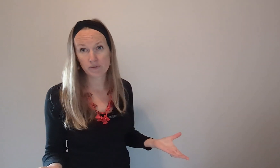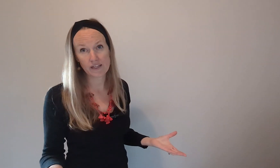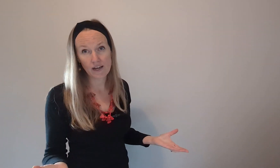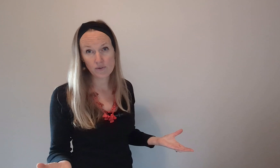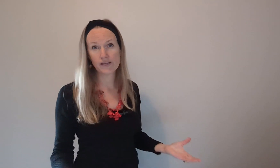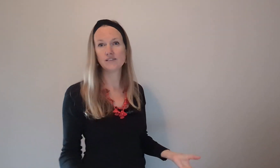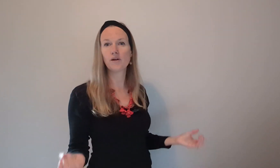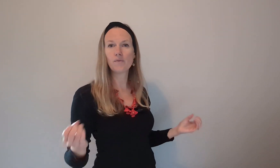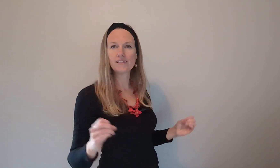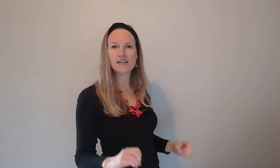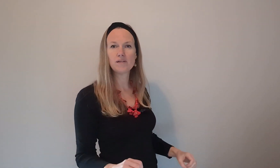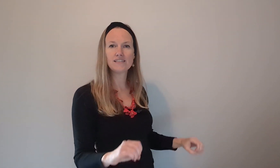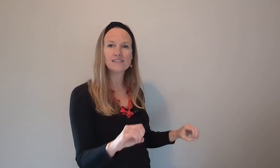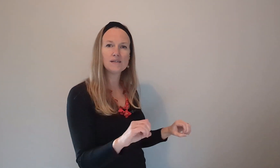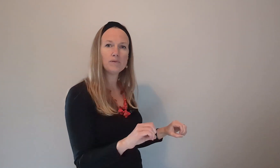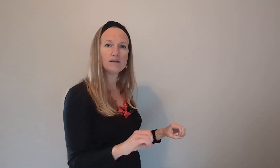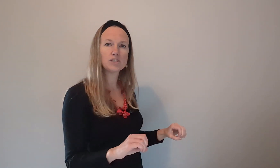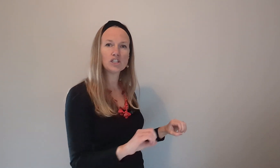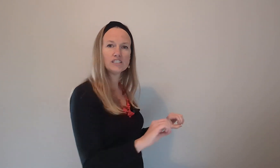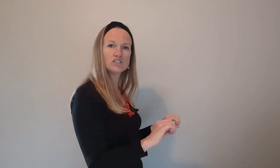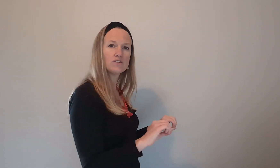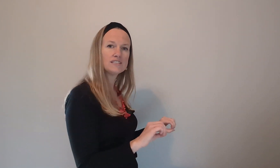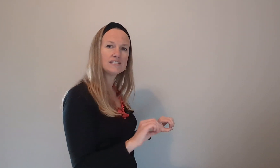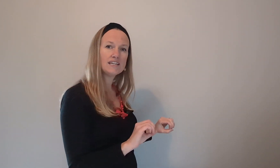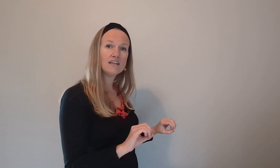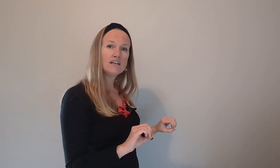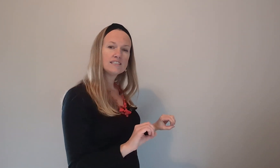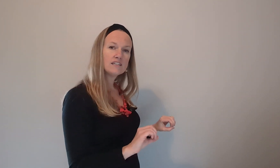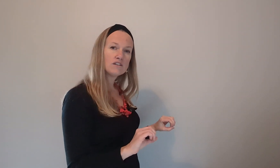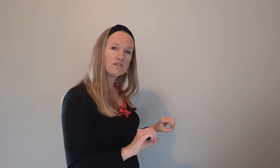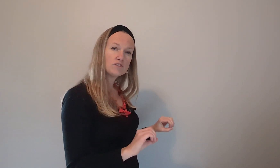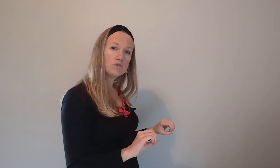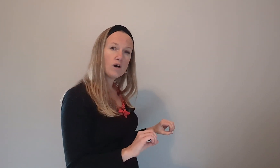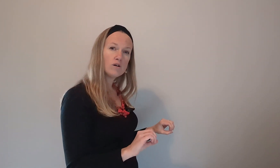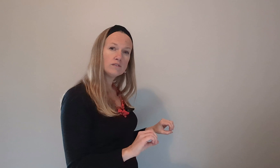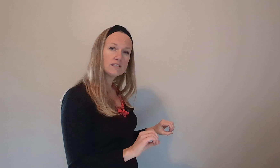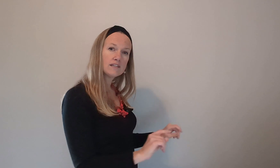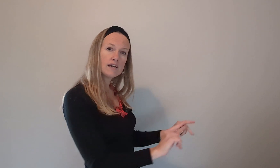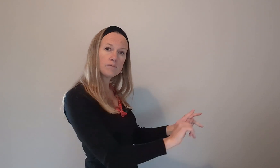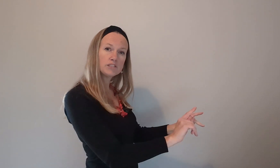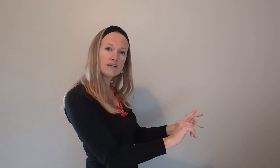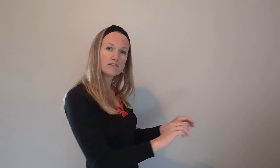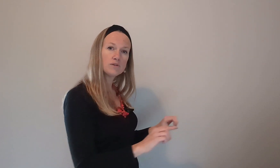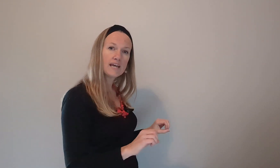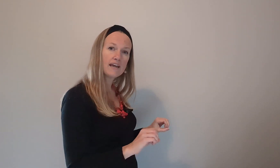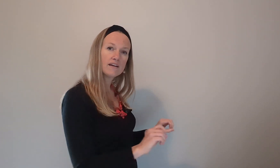it other ways, but I wanted to keep it nice and simple. I'm turning just so you can see it. See how you, two O's, and you kind of push it out into a K.